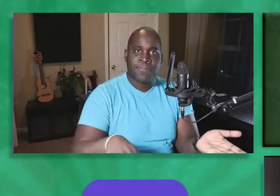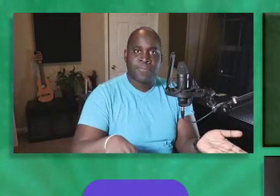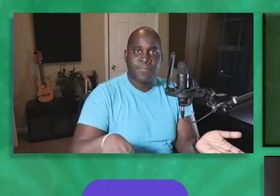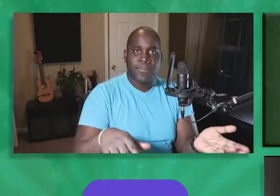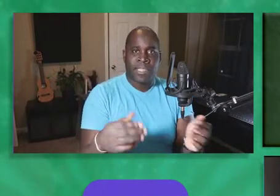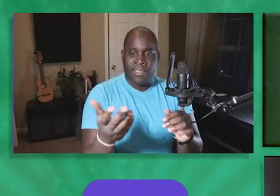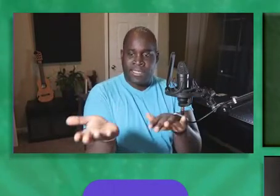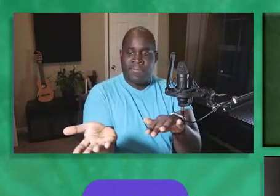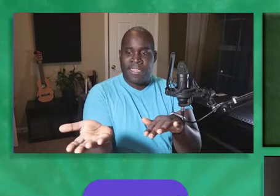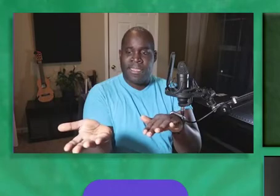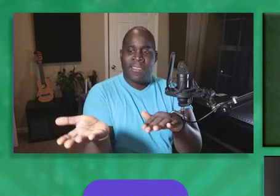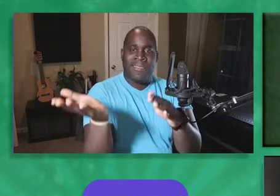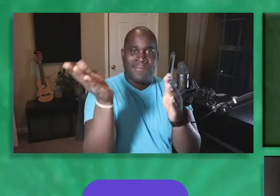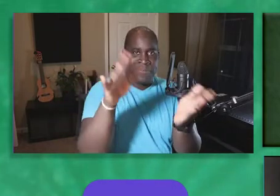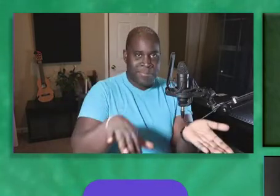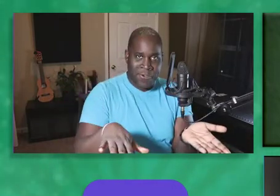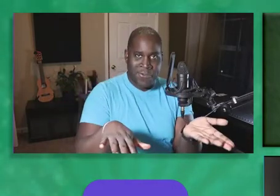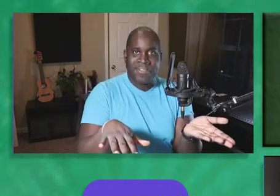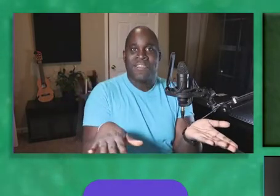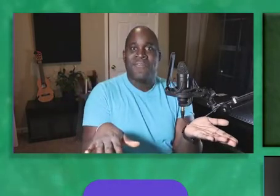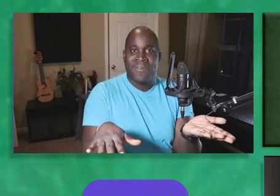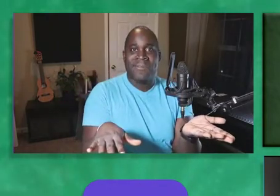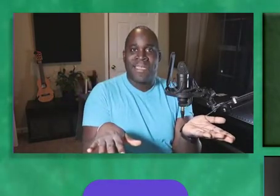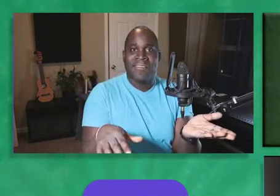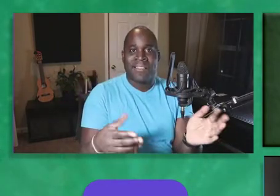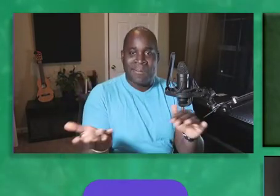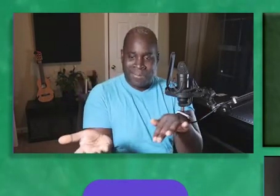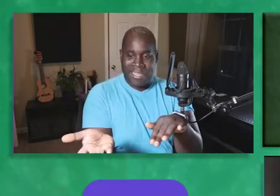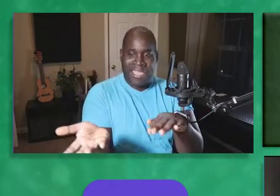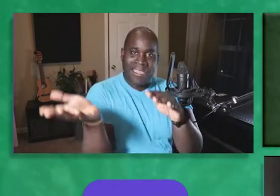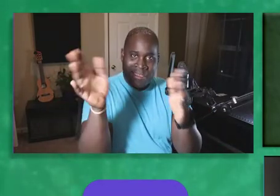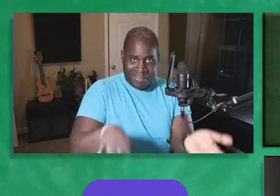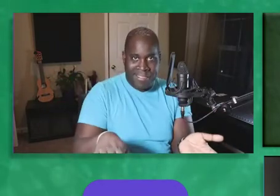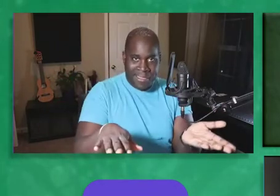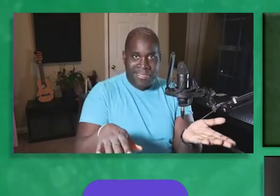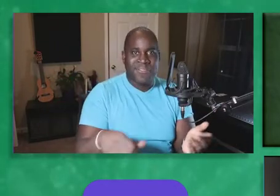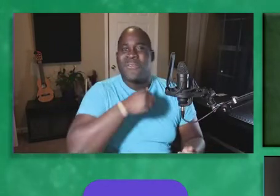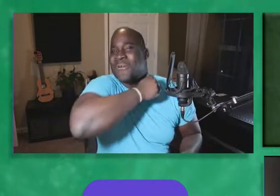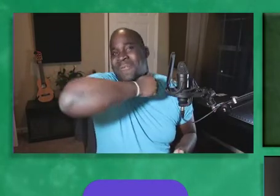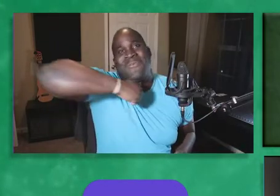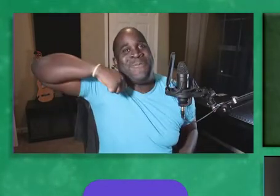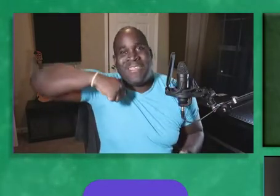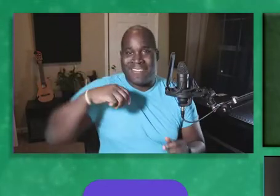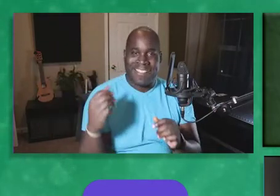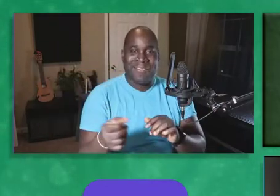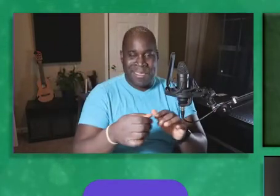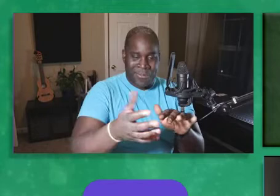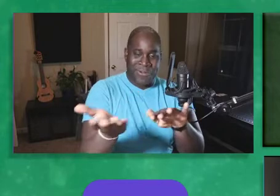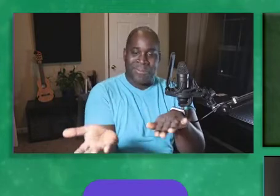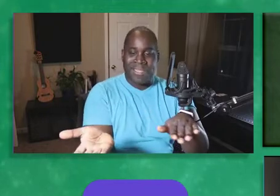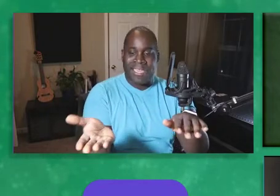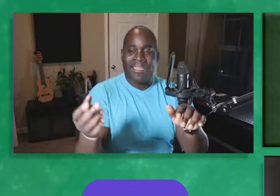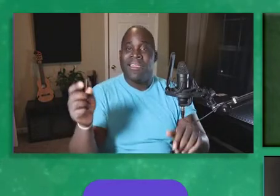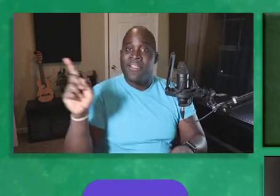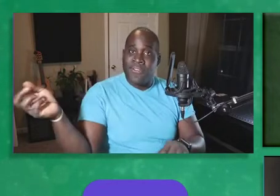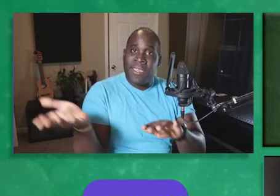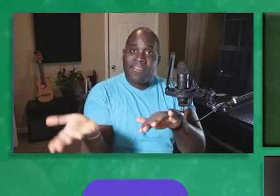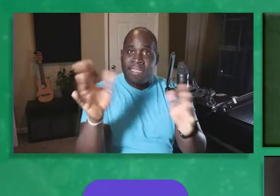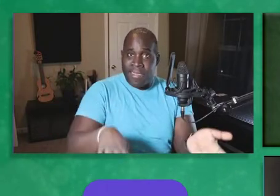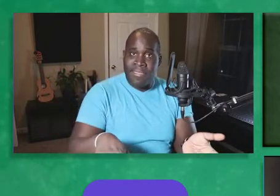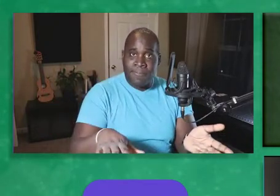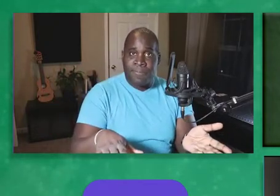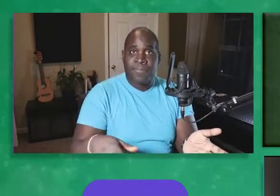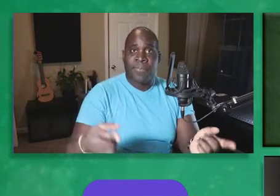his death, living, flipped over, it's a euphemism basically, but like death, so you don't have to do this, that's like murder, but like, so